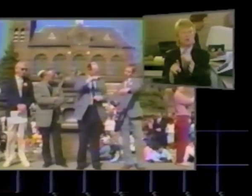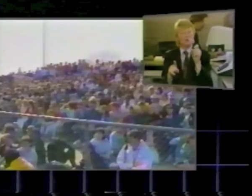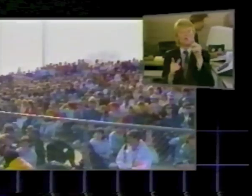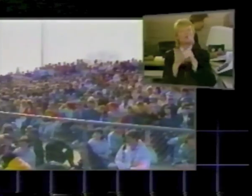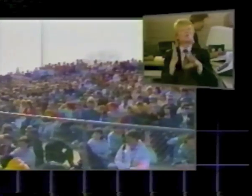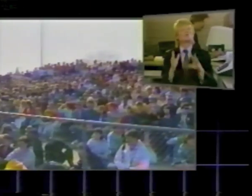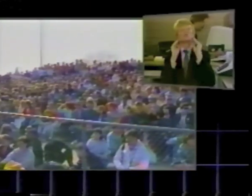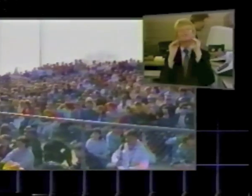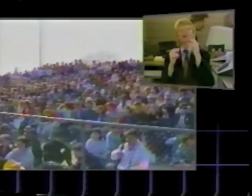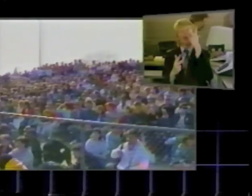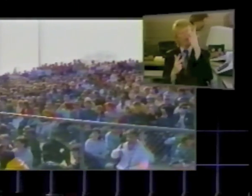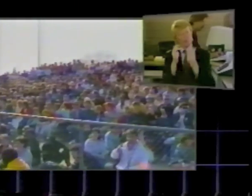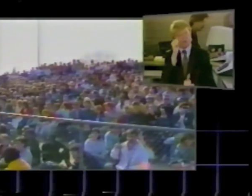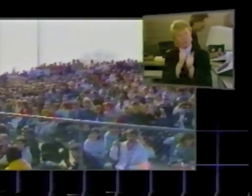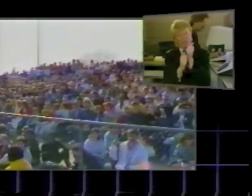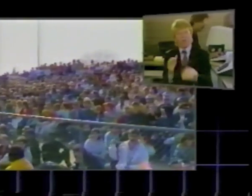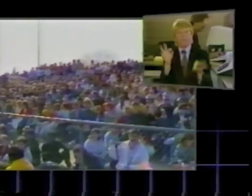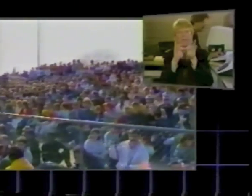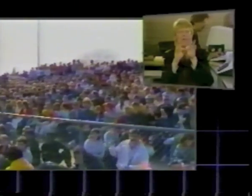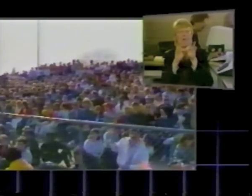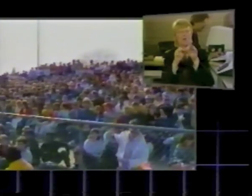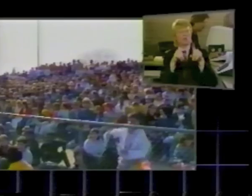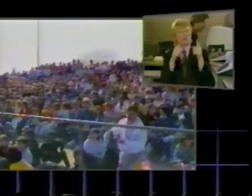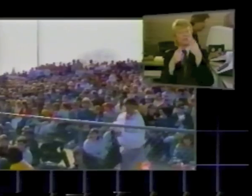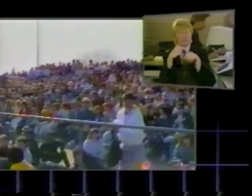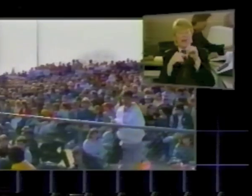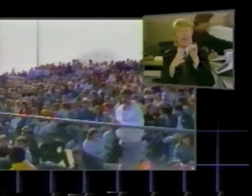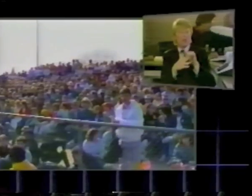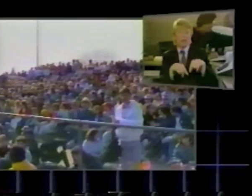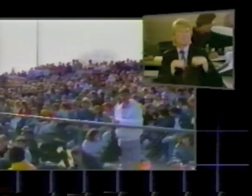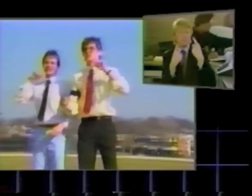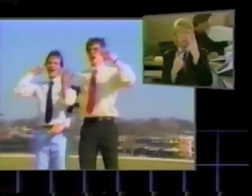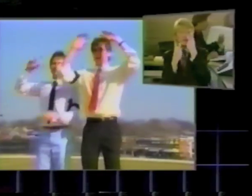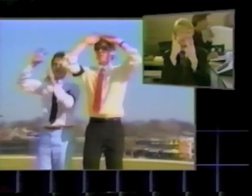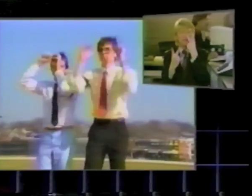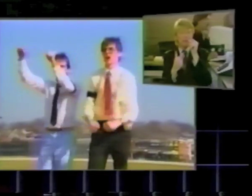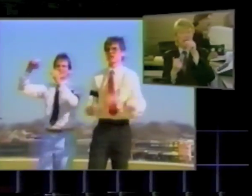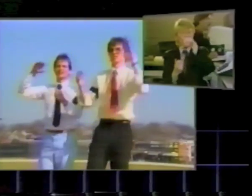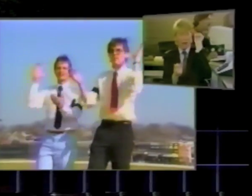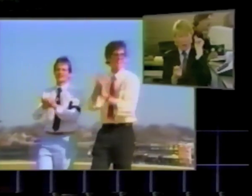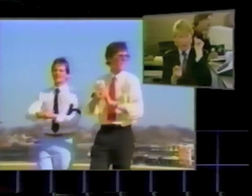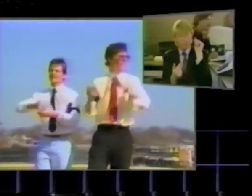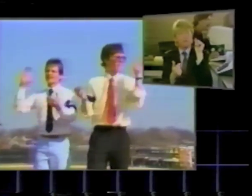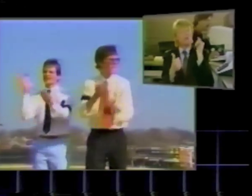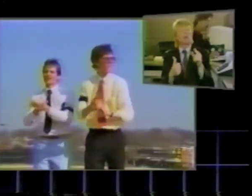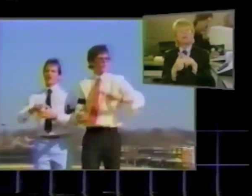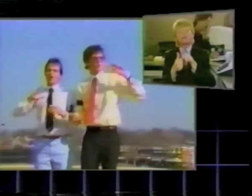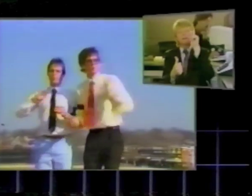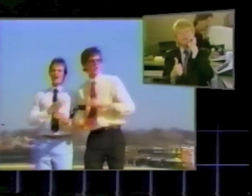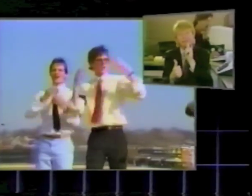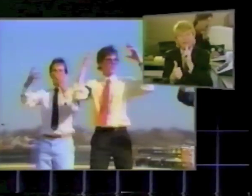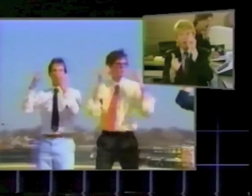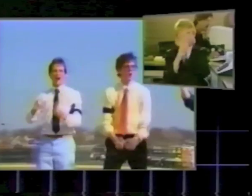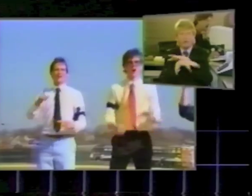of the 3 most widely used signs the past couple of days on campus. Deaf, president, now.